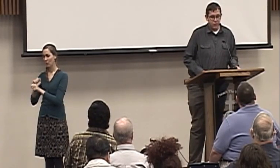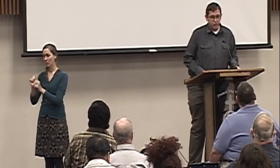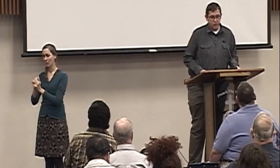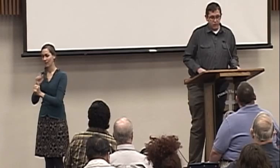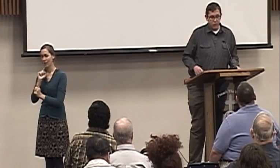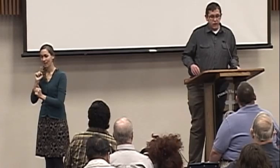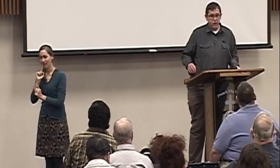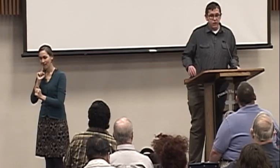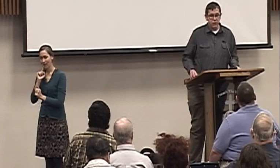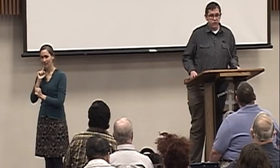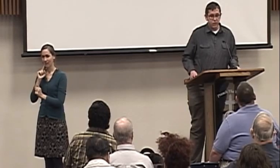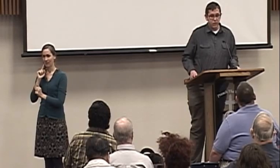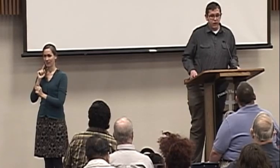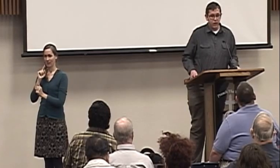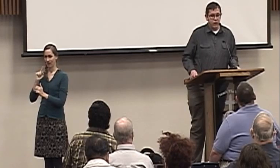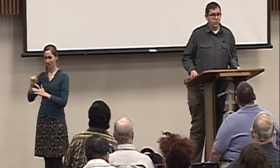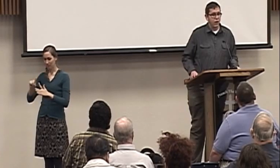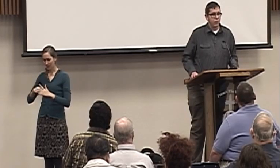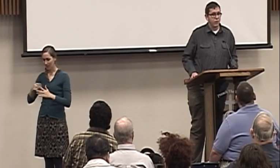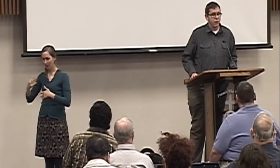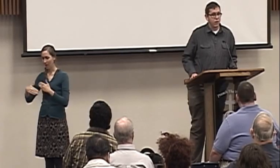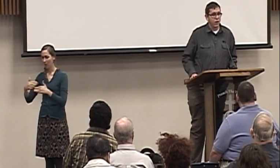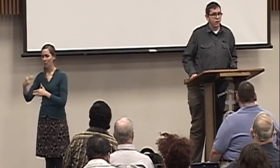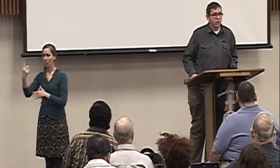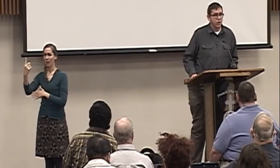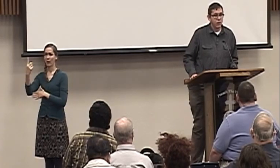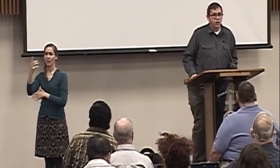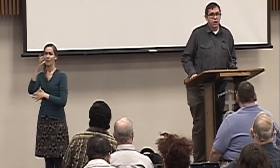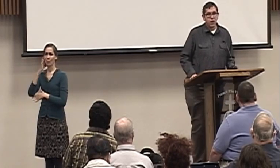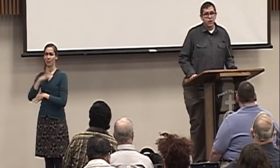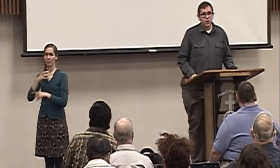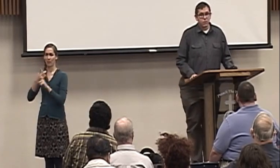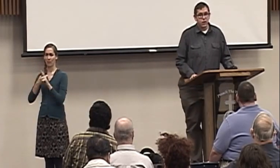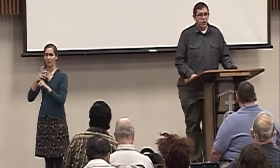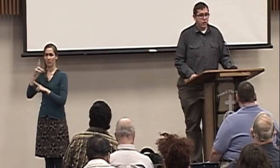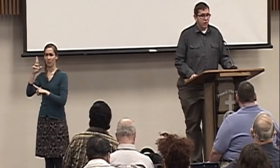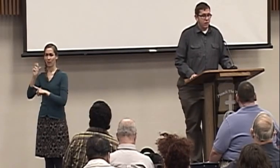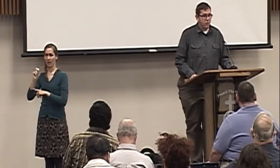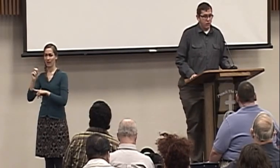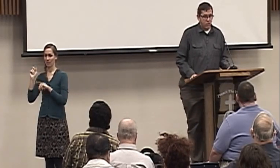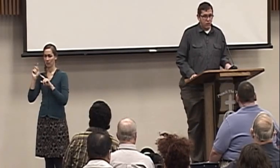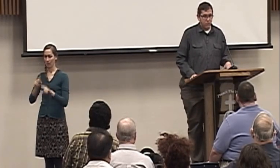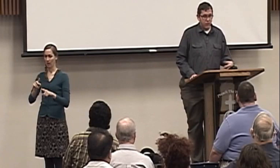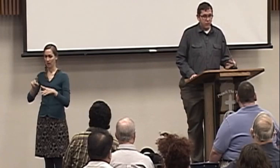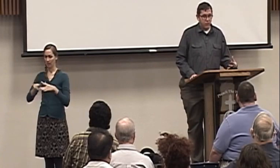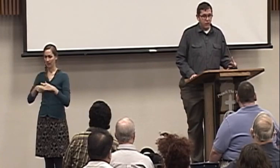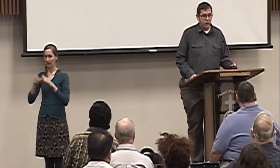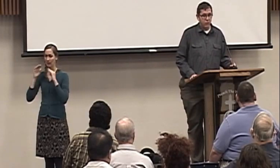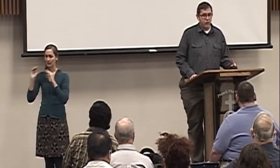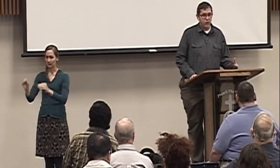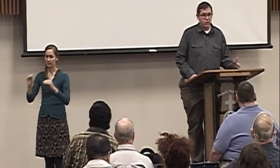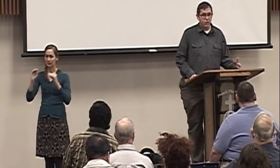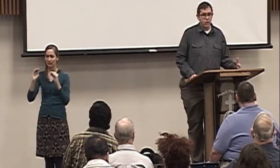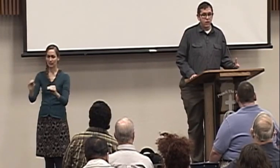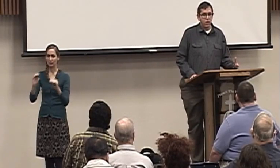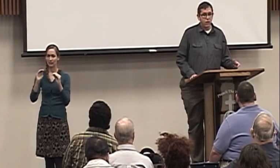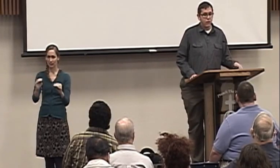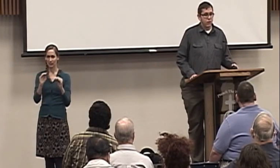was a lady that came down from the States, and she began teaching the people that were working with the work